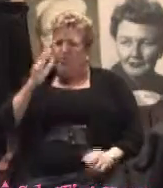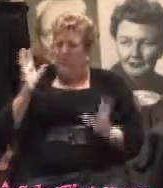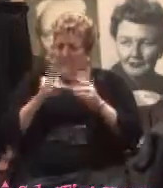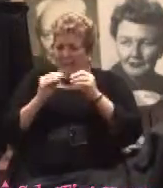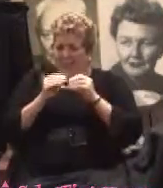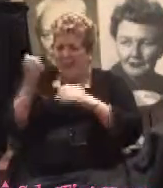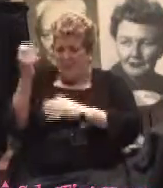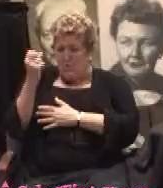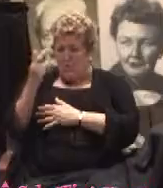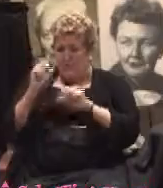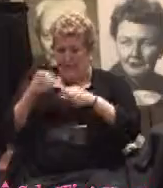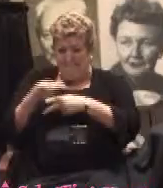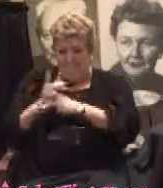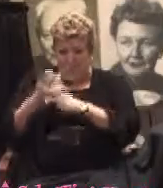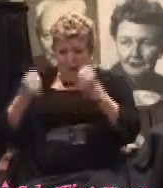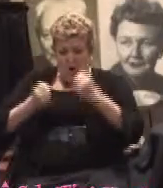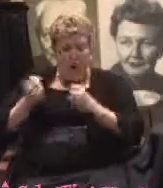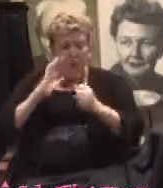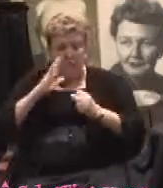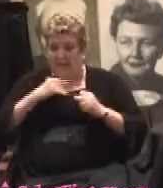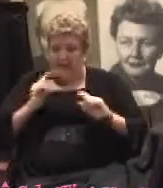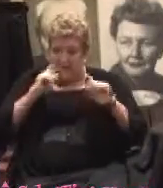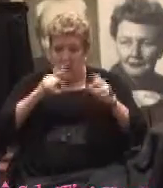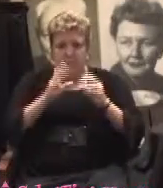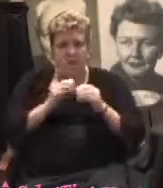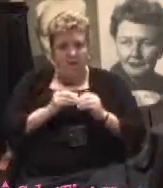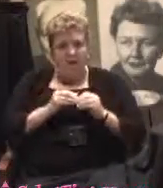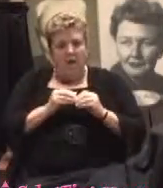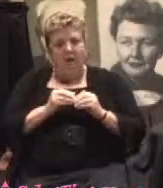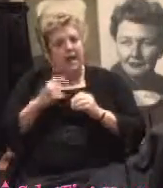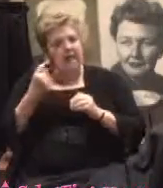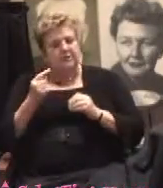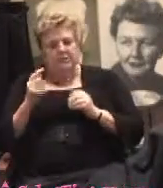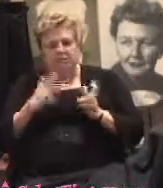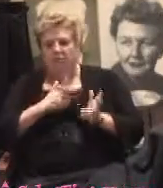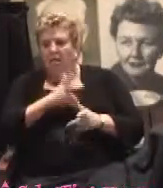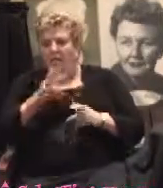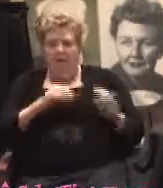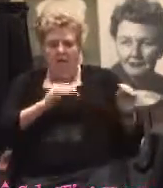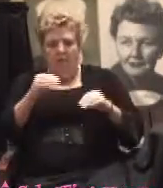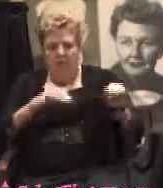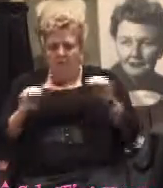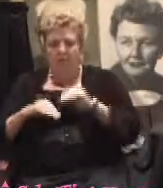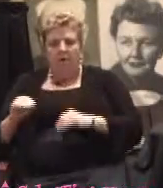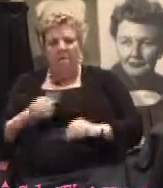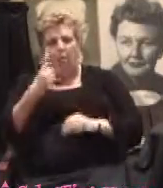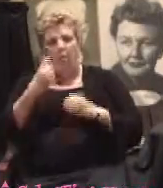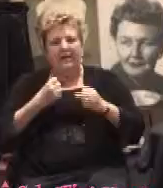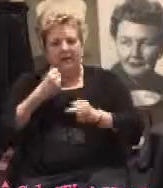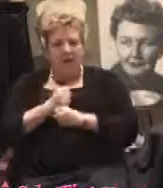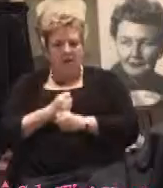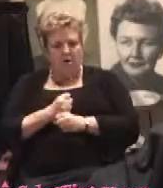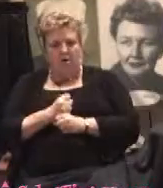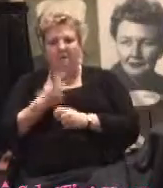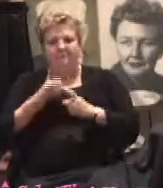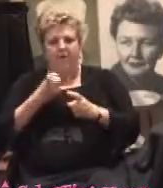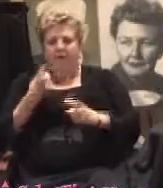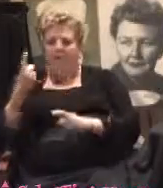your car? I'd like to go to a new meeting. And I did. I went from one uncomfortable place to the next uncomfortable place for a year. 3 times